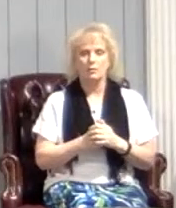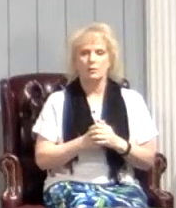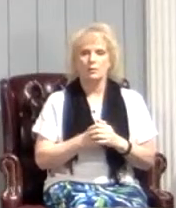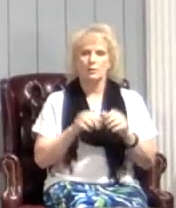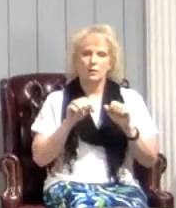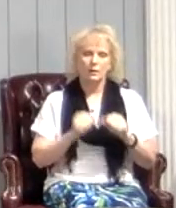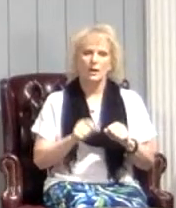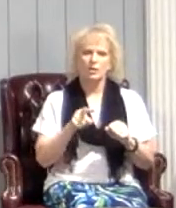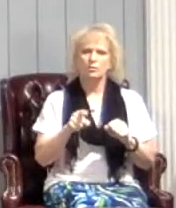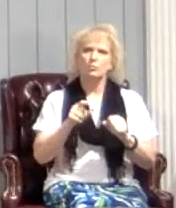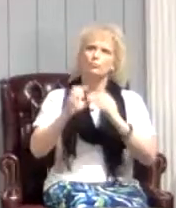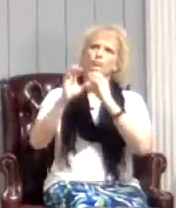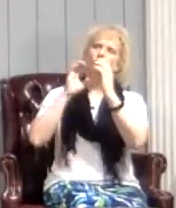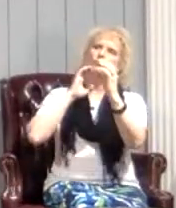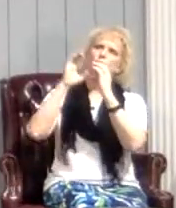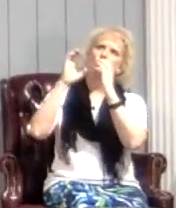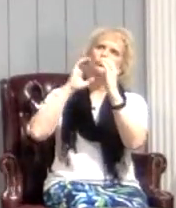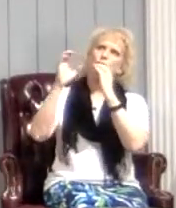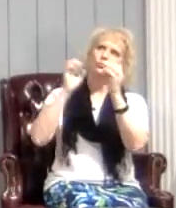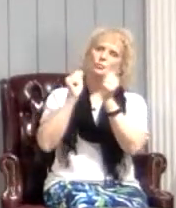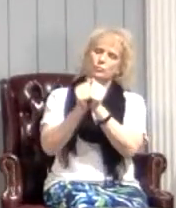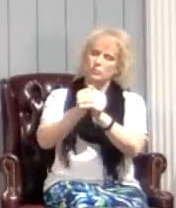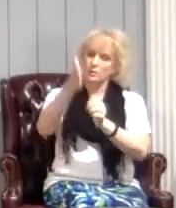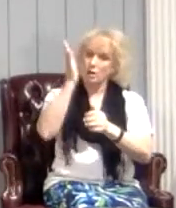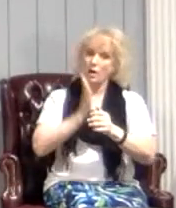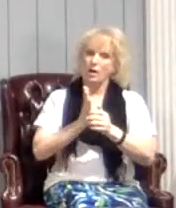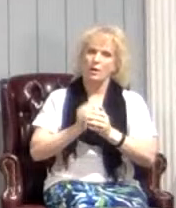Can you commune with God?